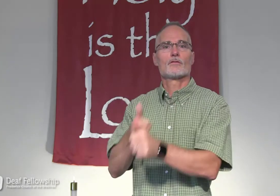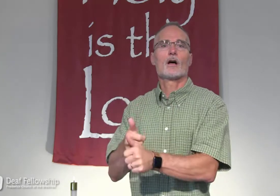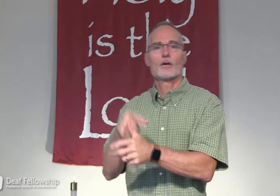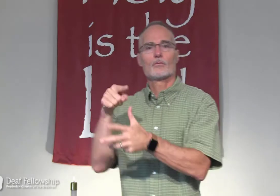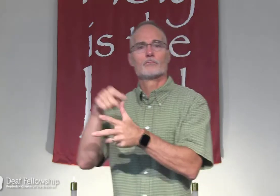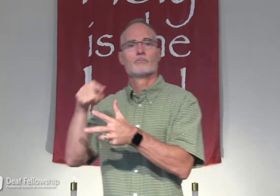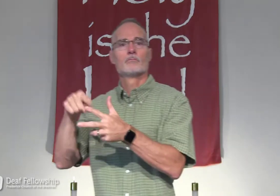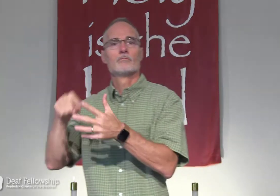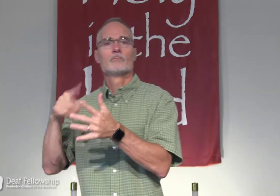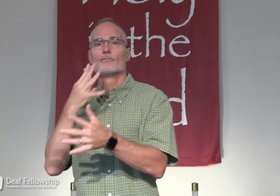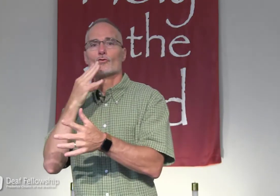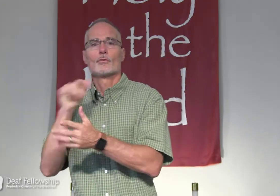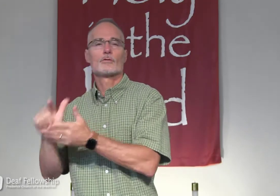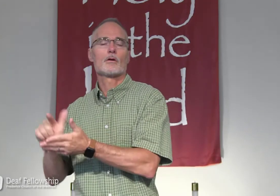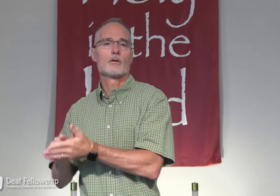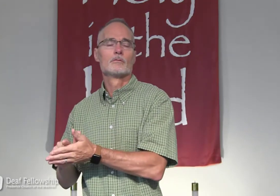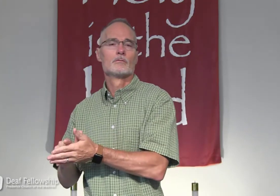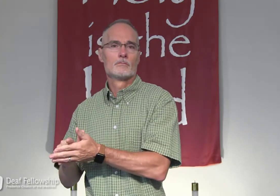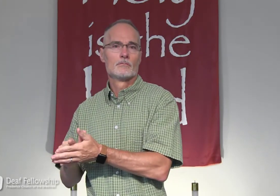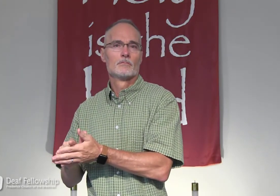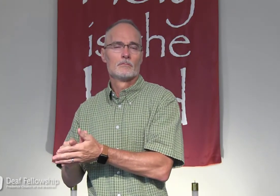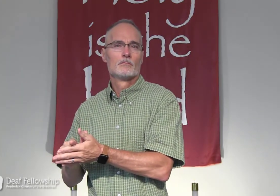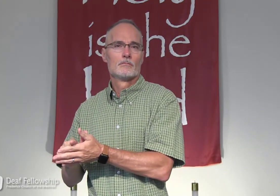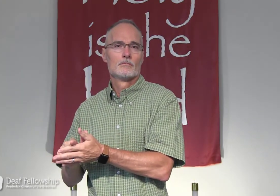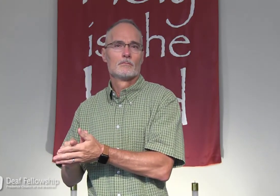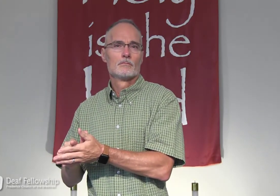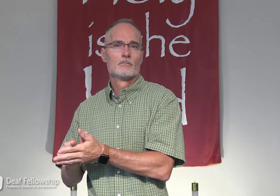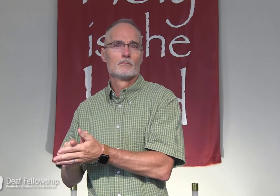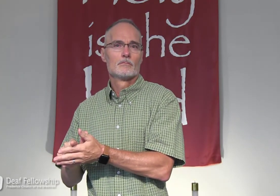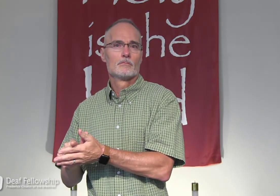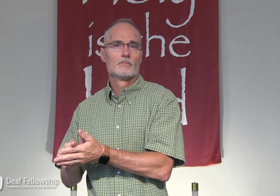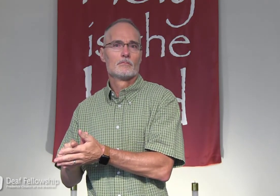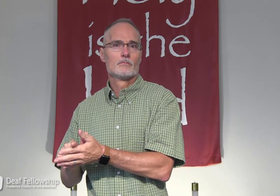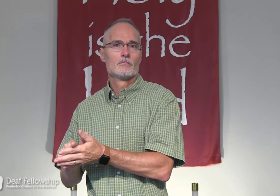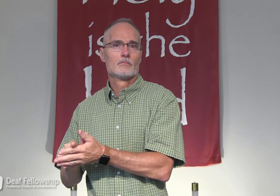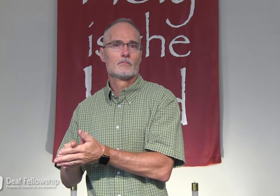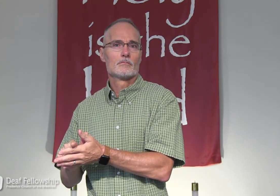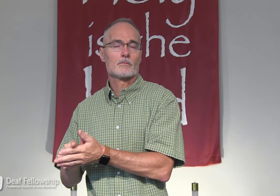So if they wanted to become a Christian, first they had to follow the Jewish laws.